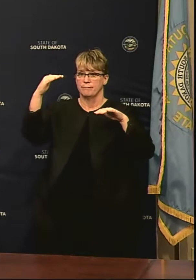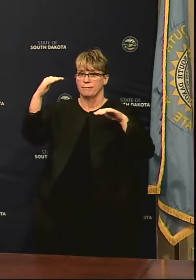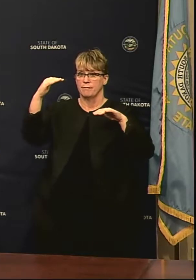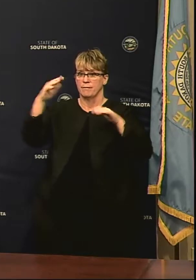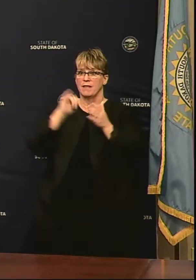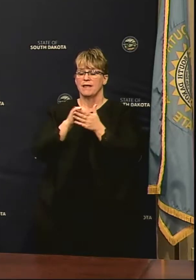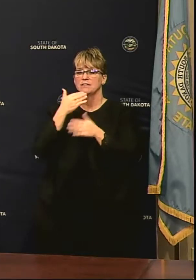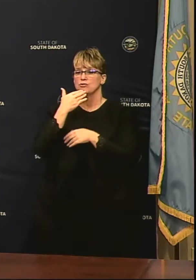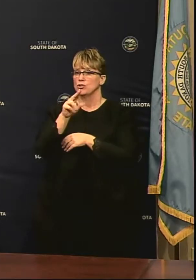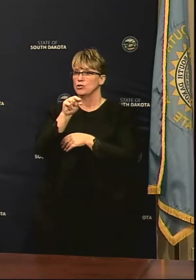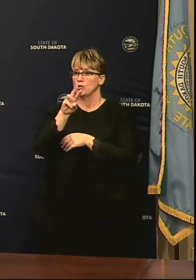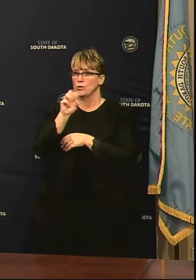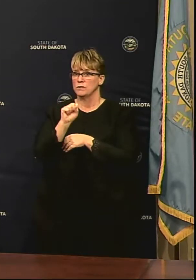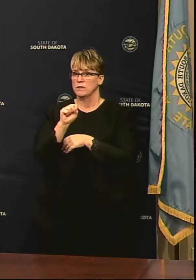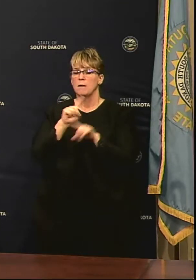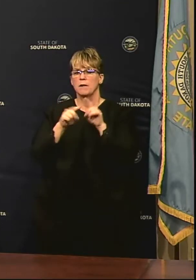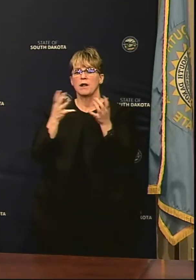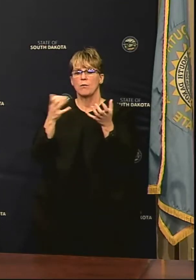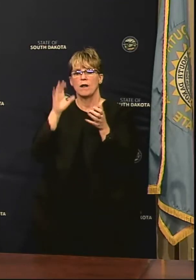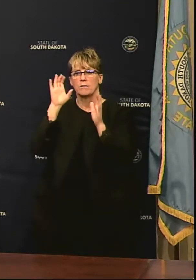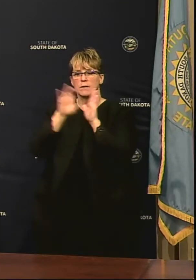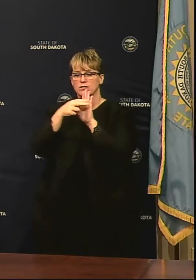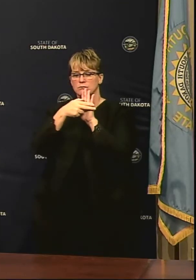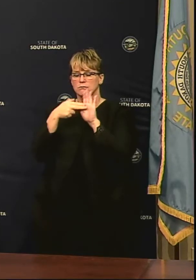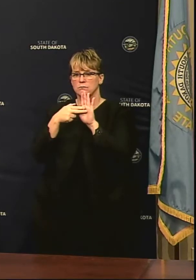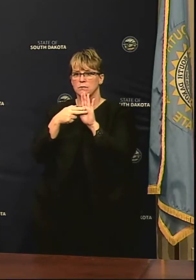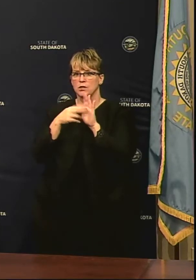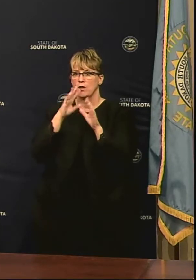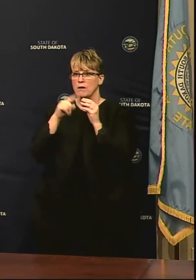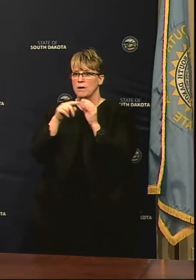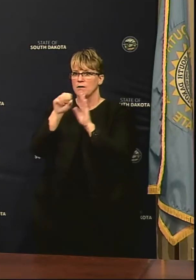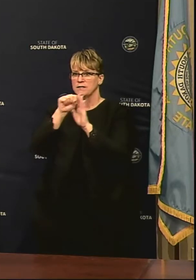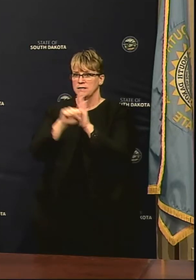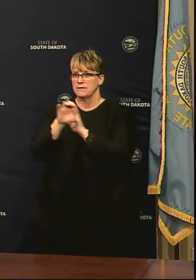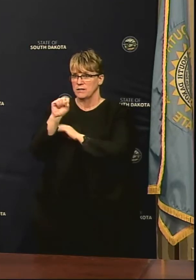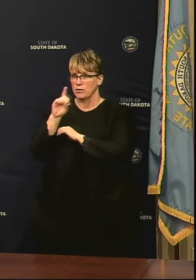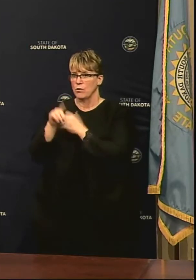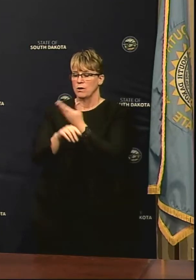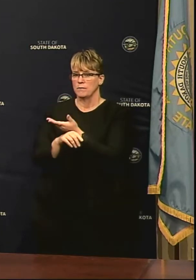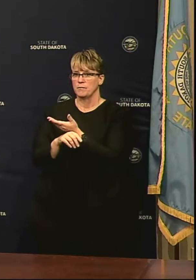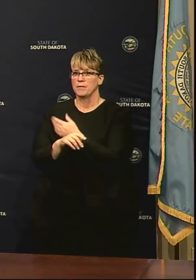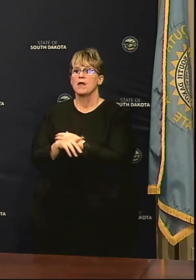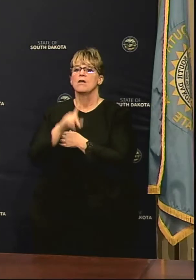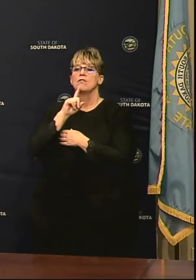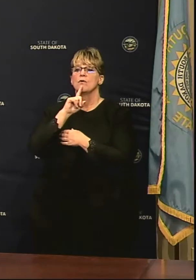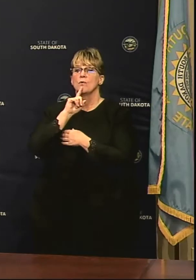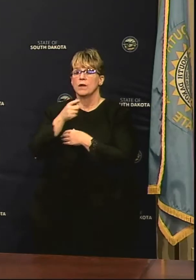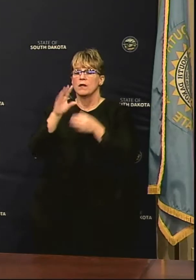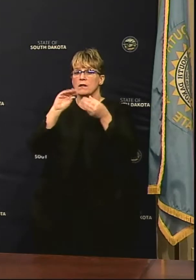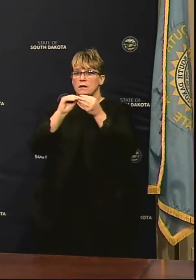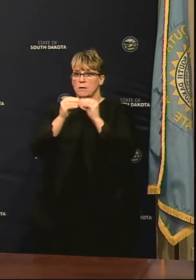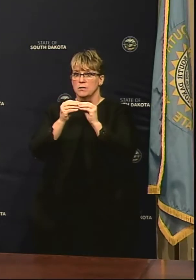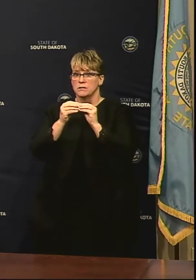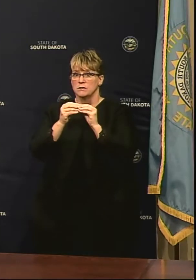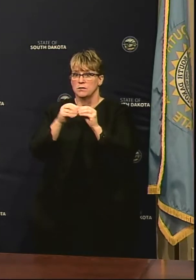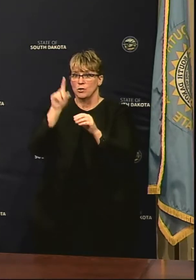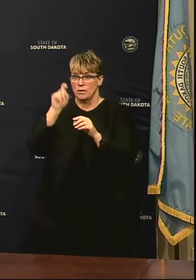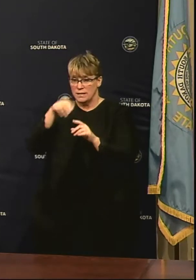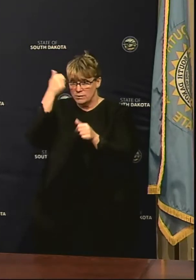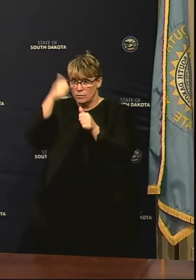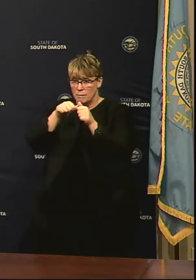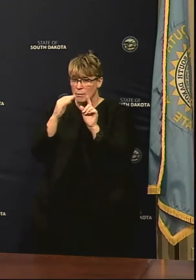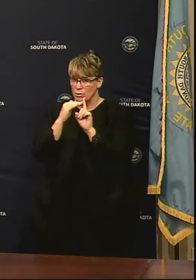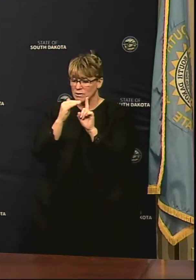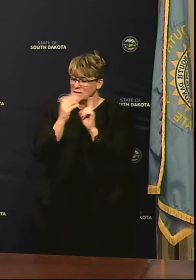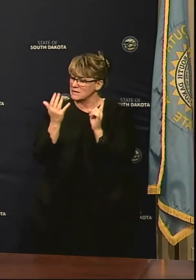news for us. Now, I want to put up a slide that looks at our projections for the state of South Dakota, the real numbers that we have to remind ourselves